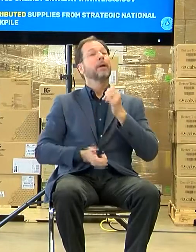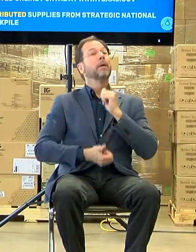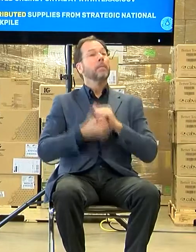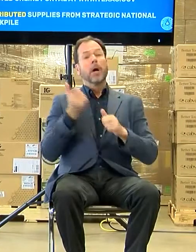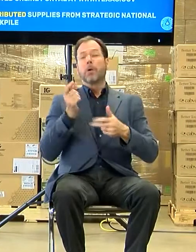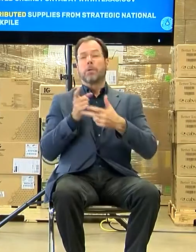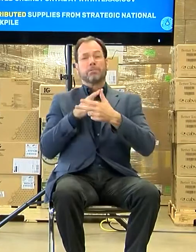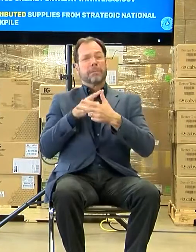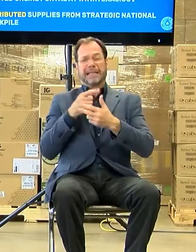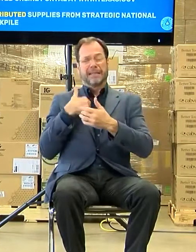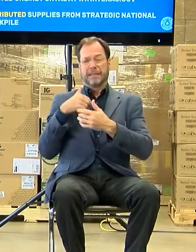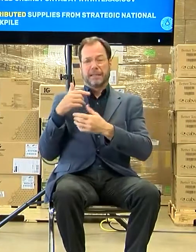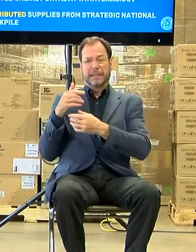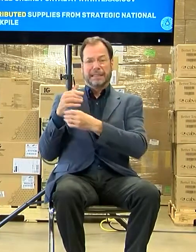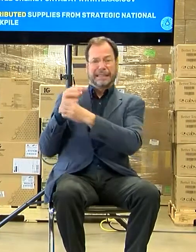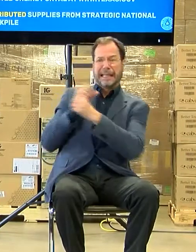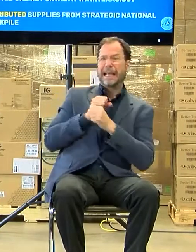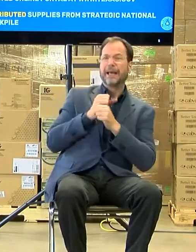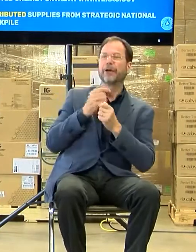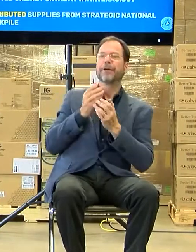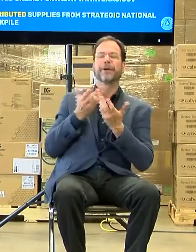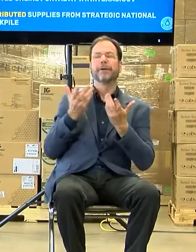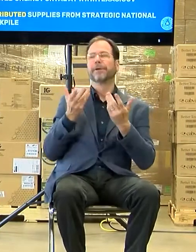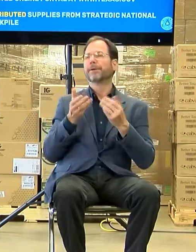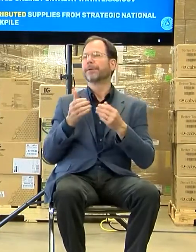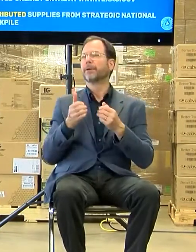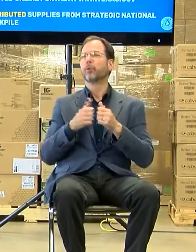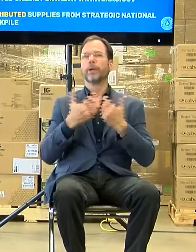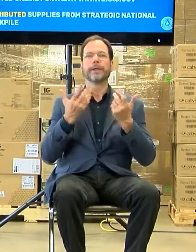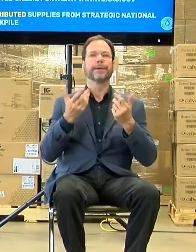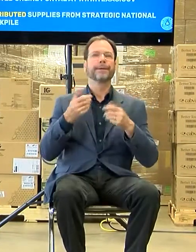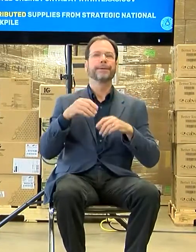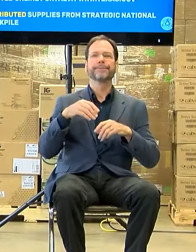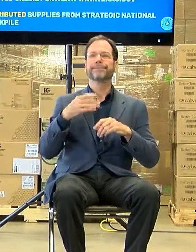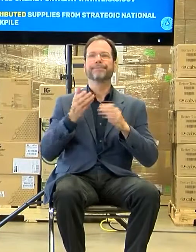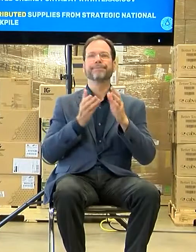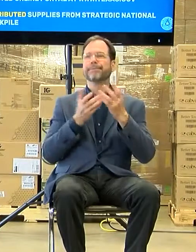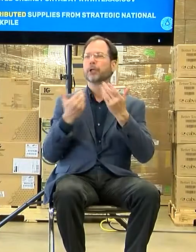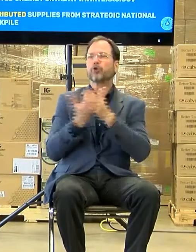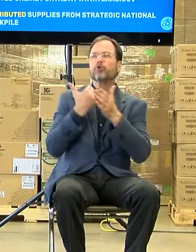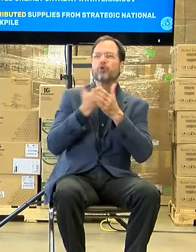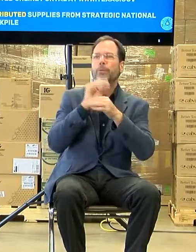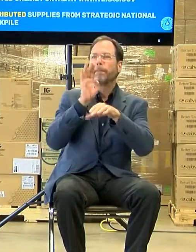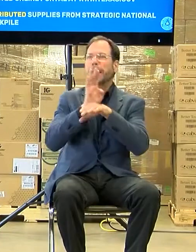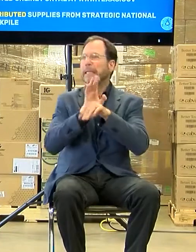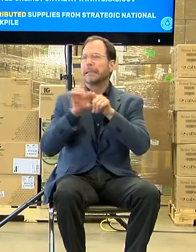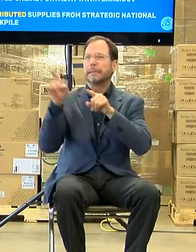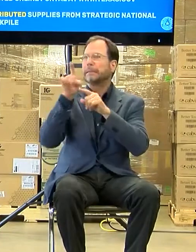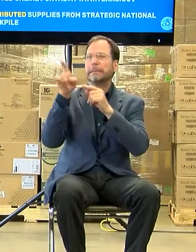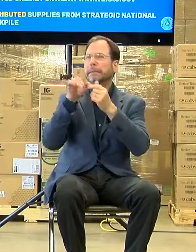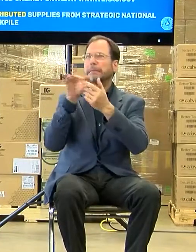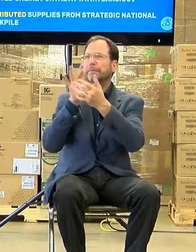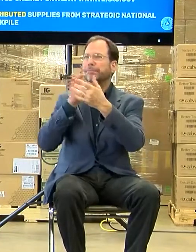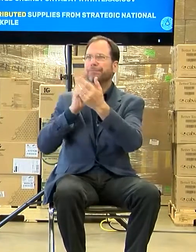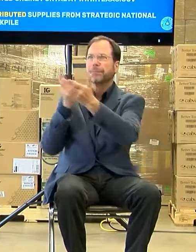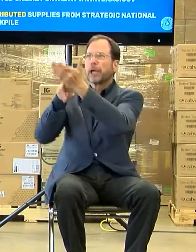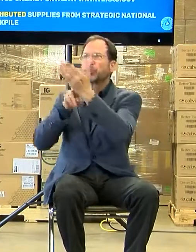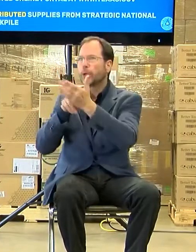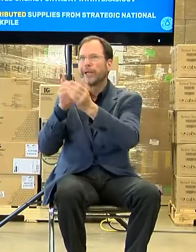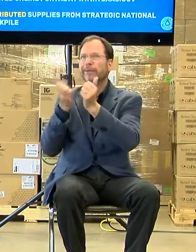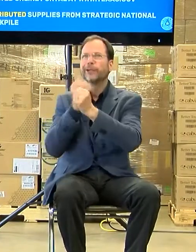primarily through entities that our new supply chain team is working to contract